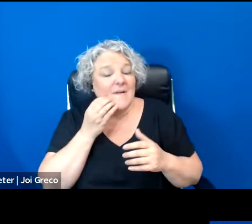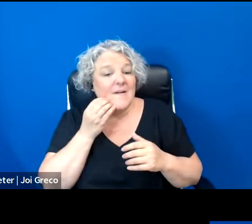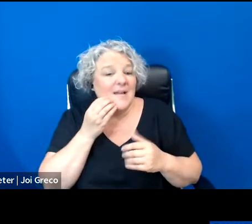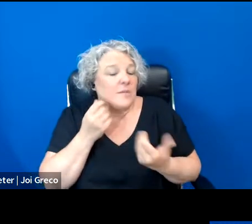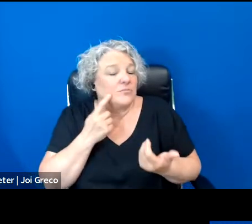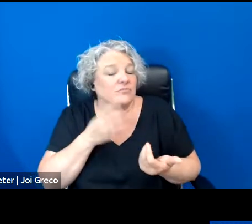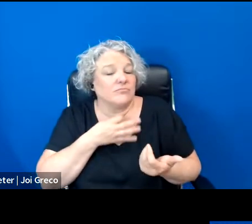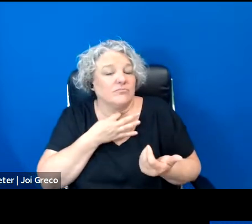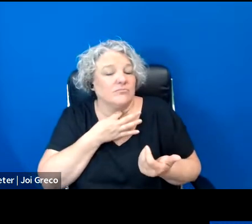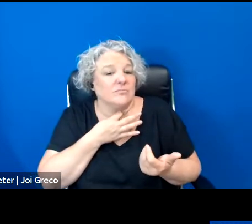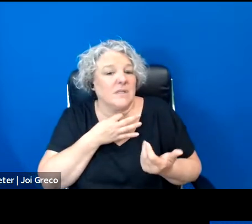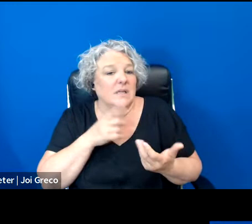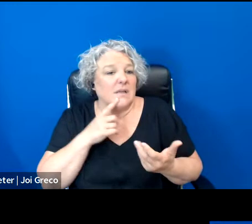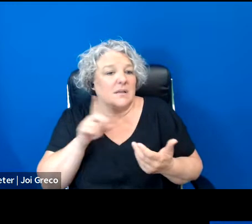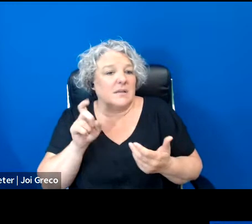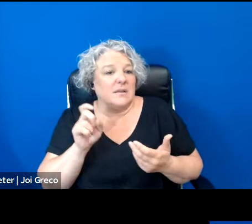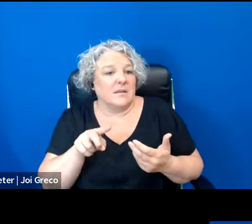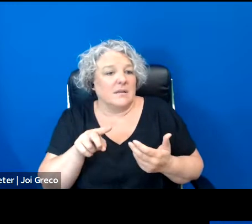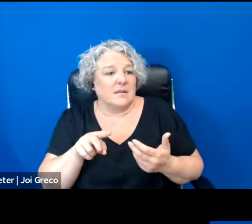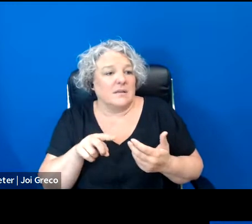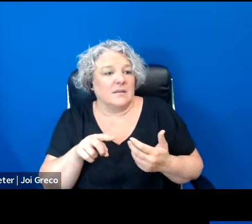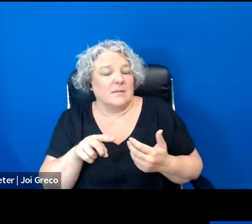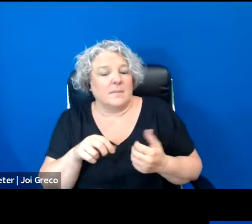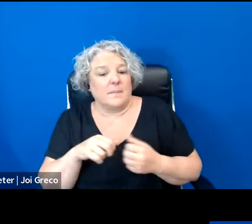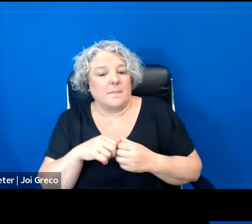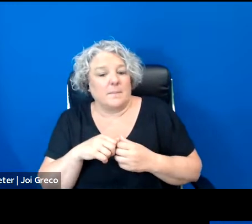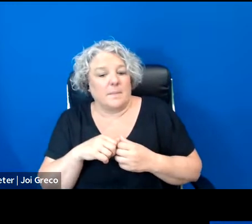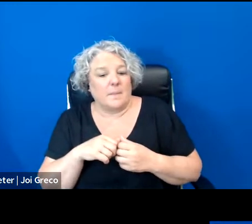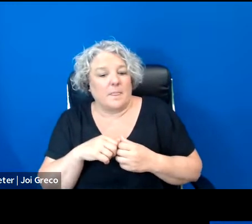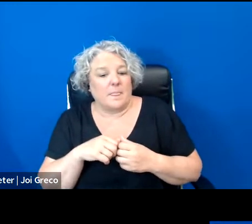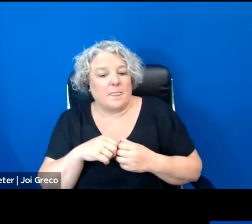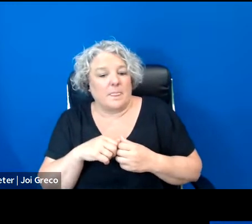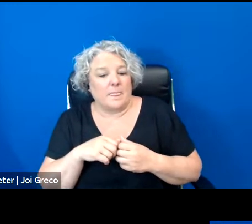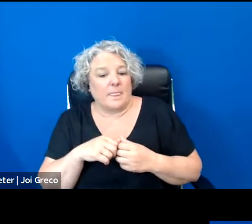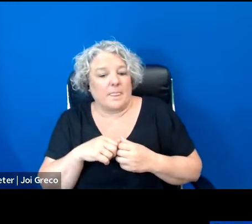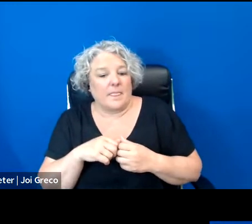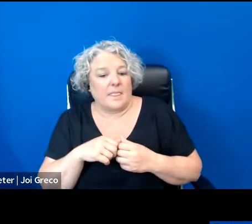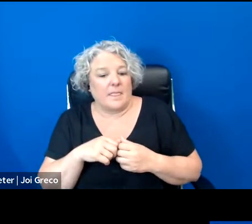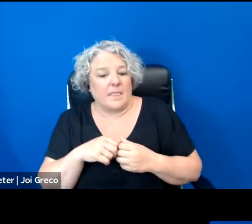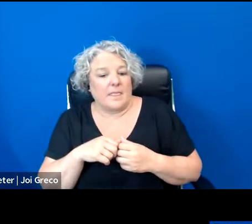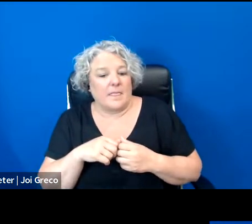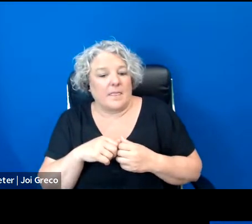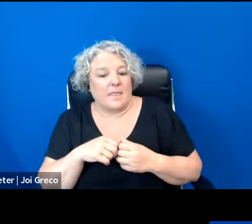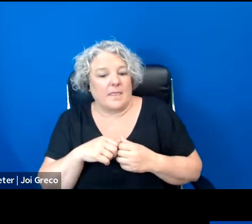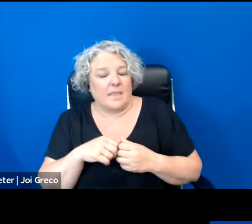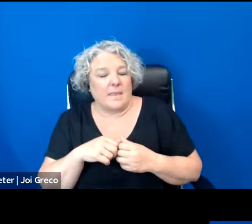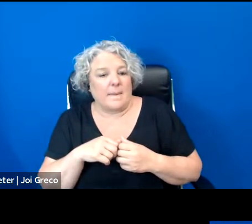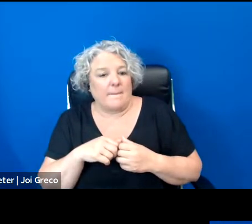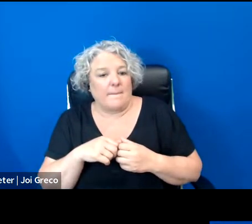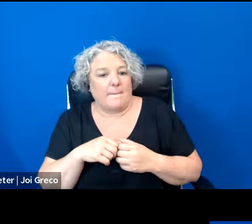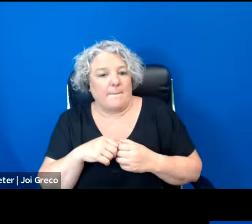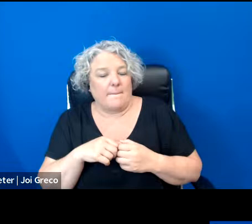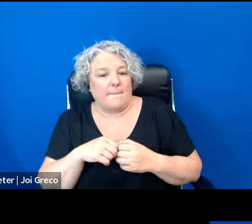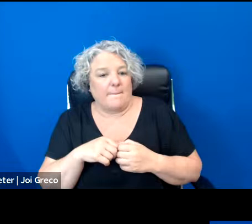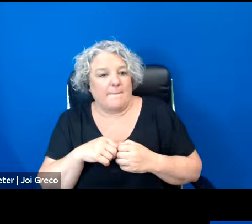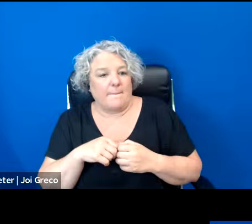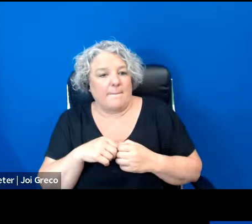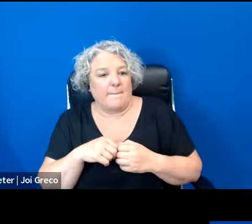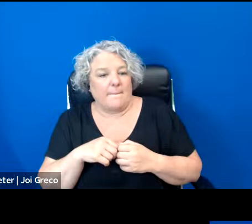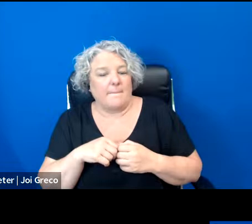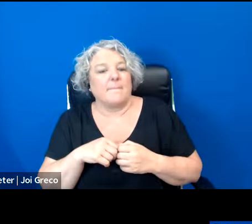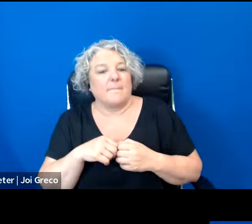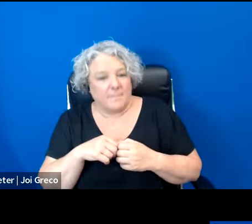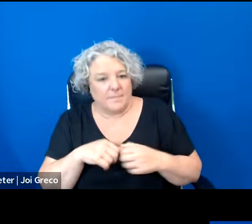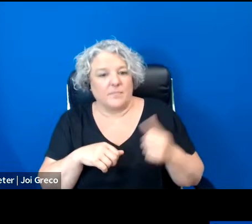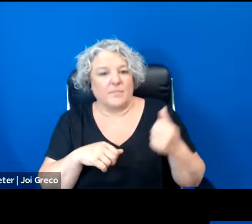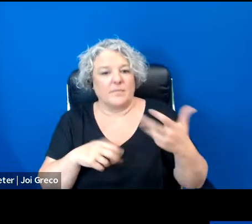question for those who are not amenable to interpretive studies. Thank you. Okay, so we'll let you